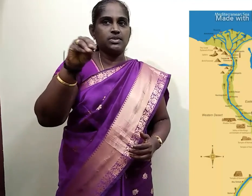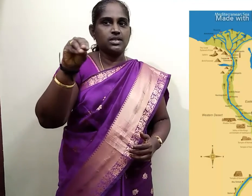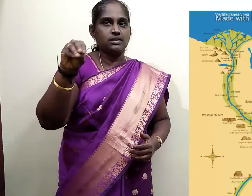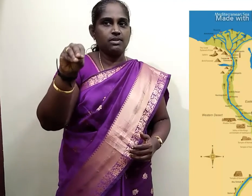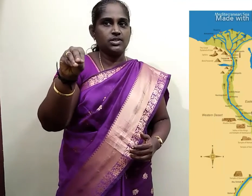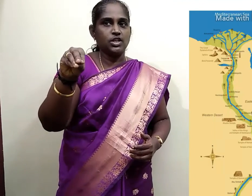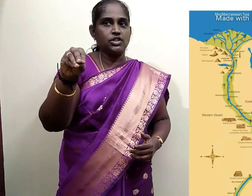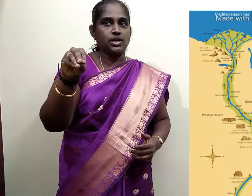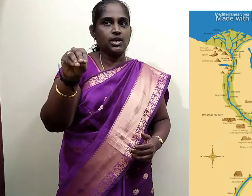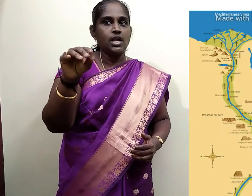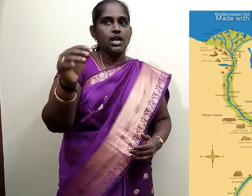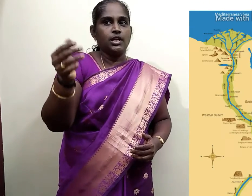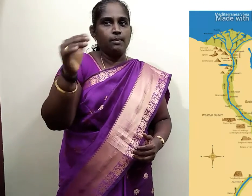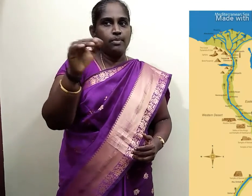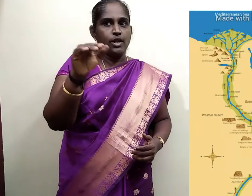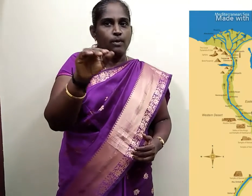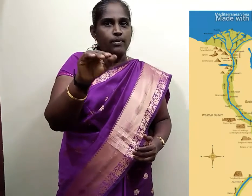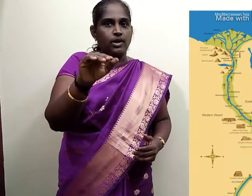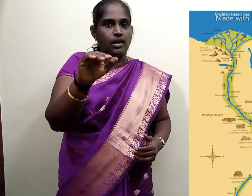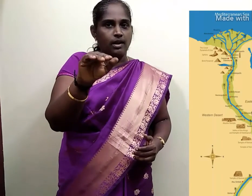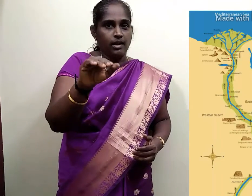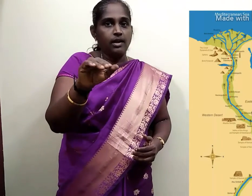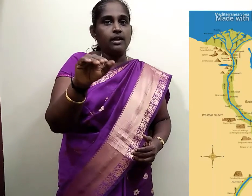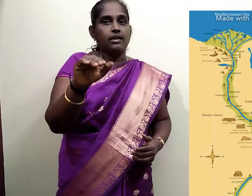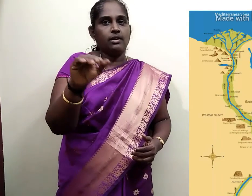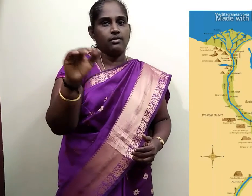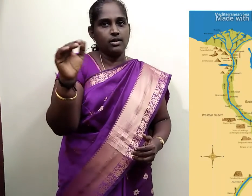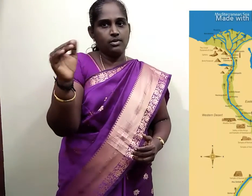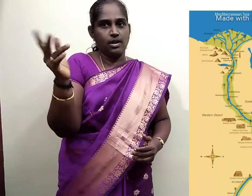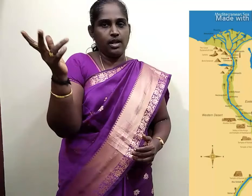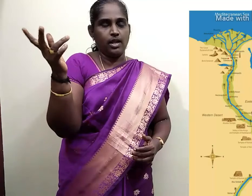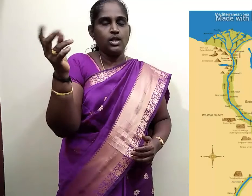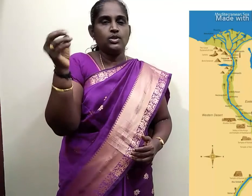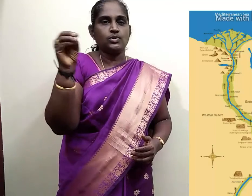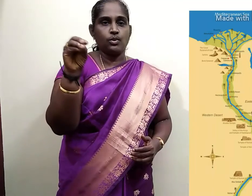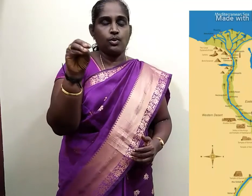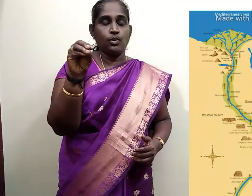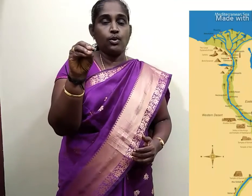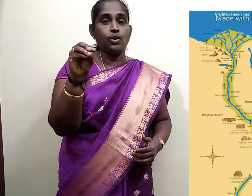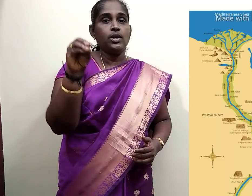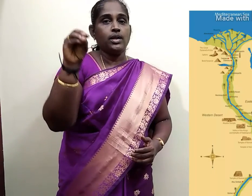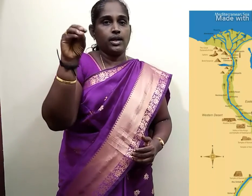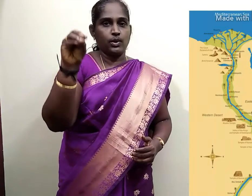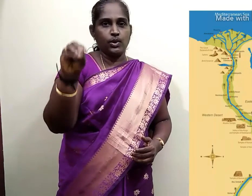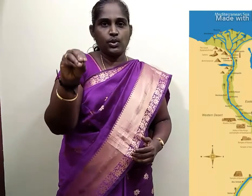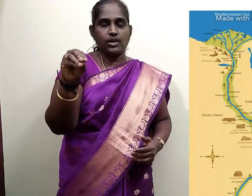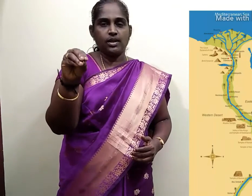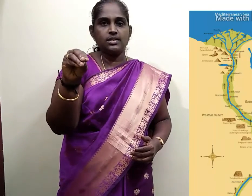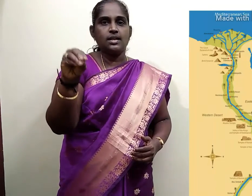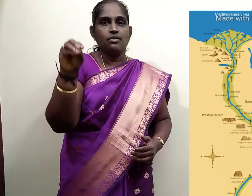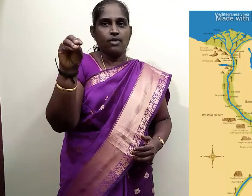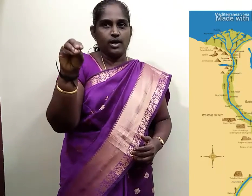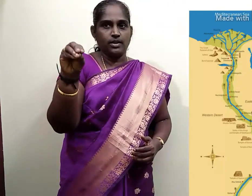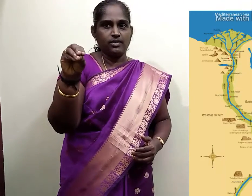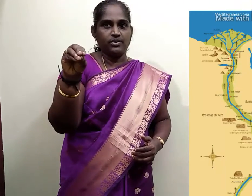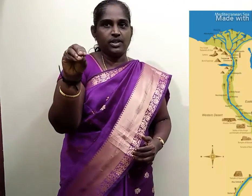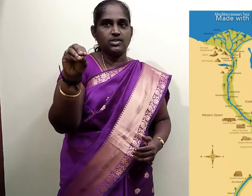Egyptian civilization depended upon the Nile river only. So, Herodotus, father of